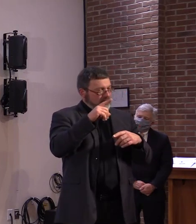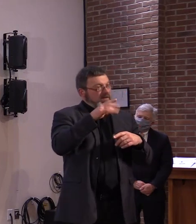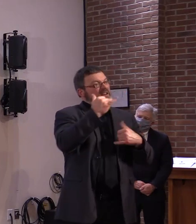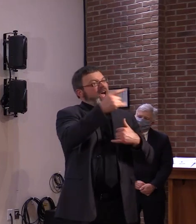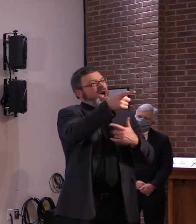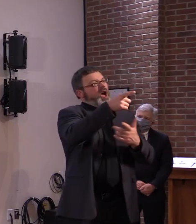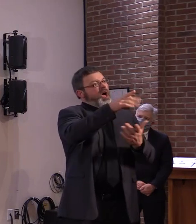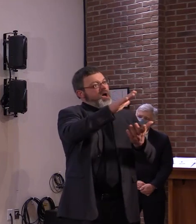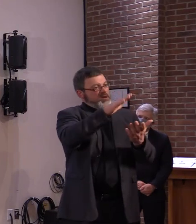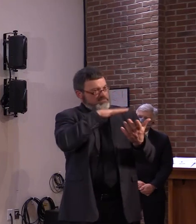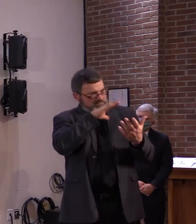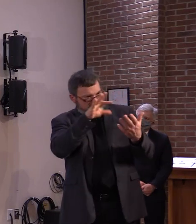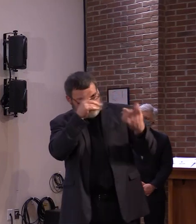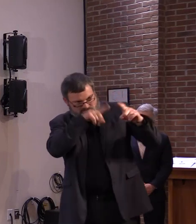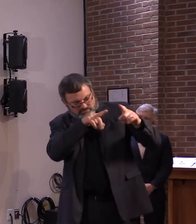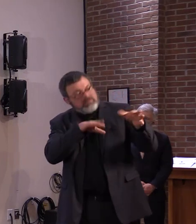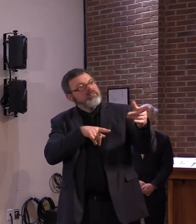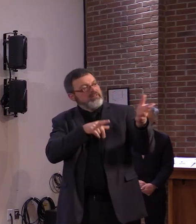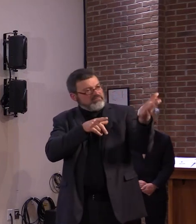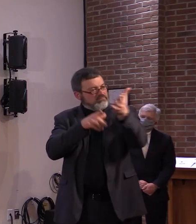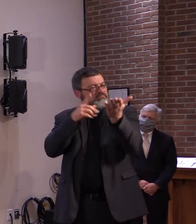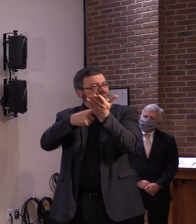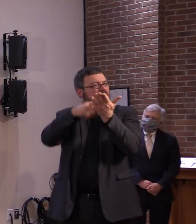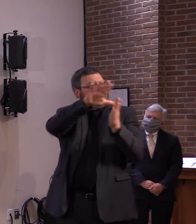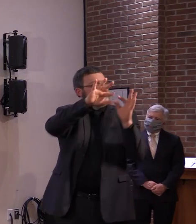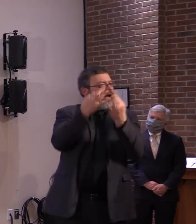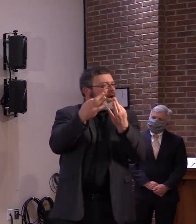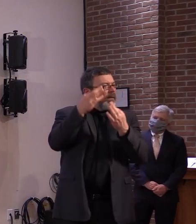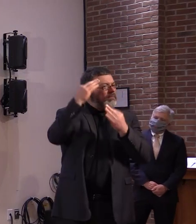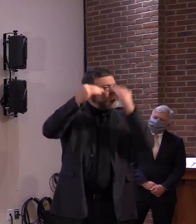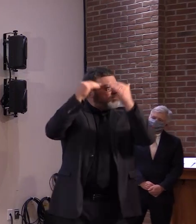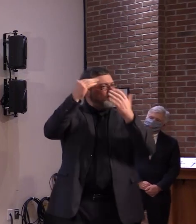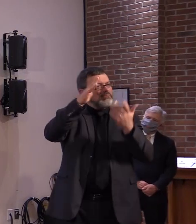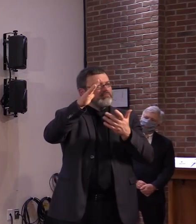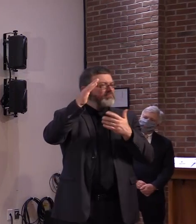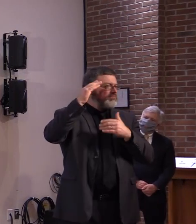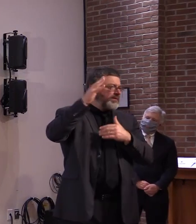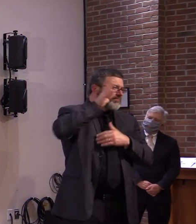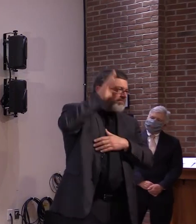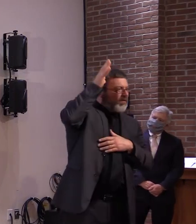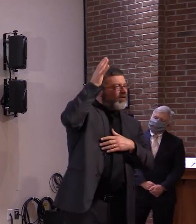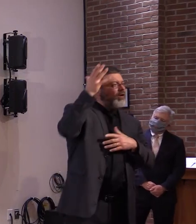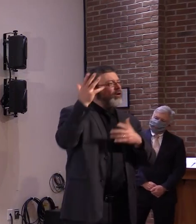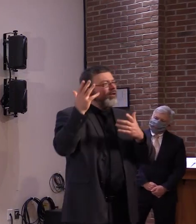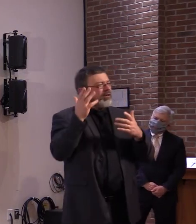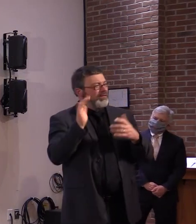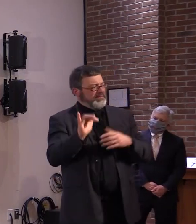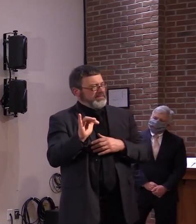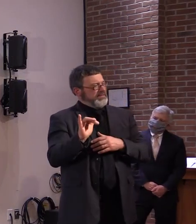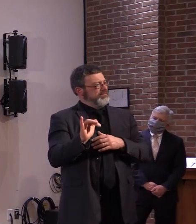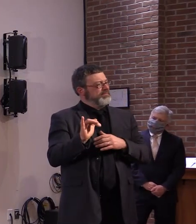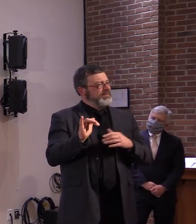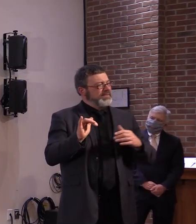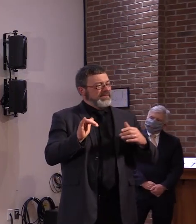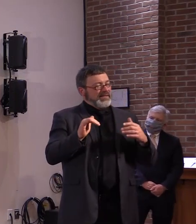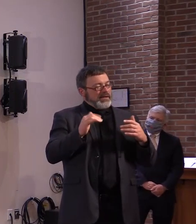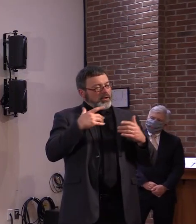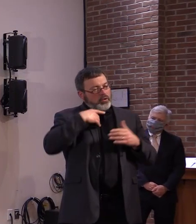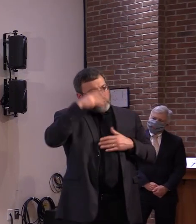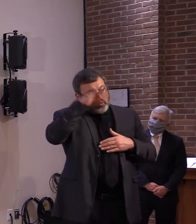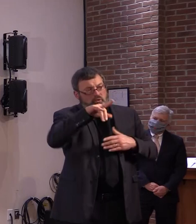there that we know how important school is, we know how important sports are, and your community cares about you, and all of us in the